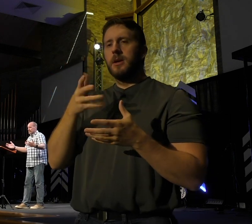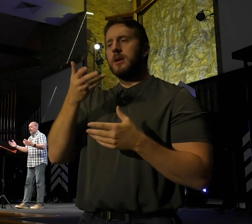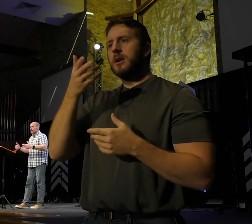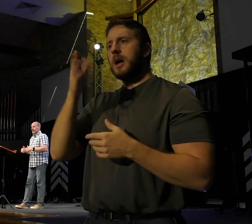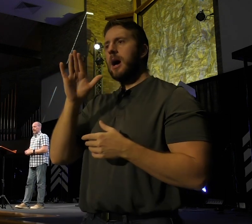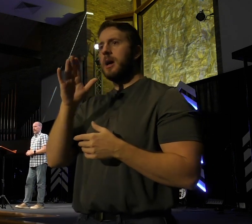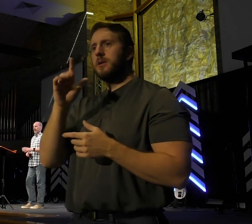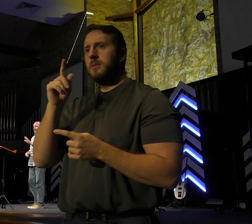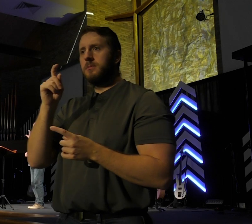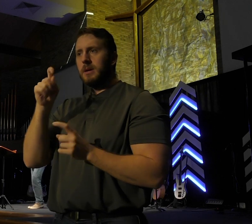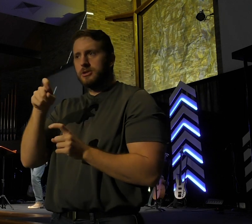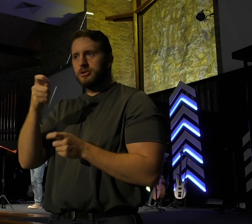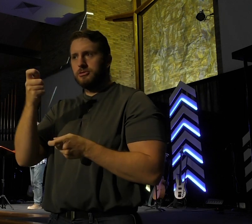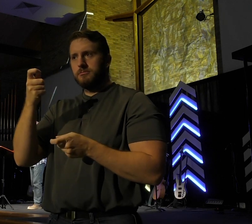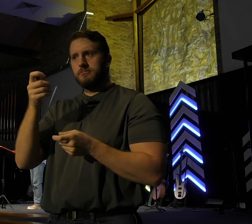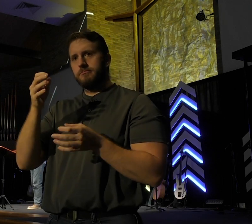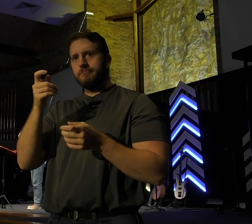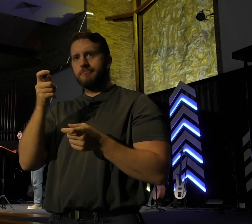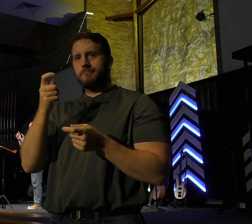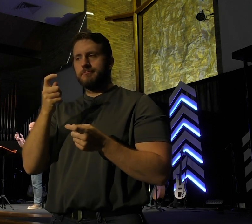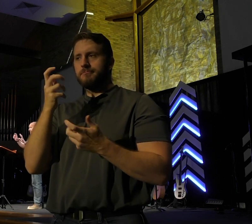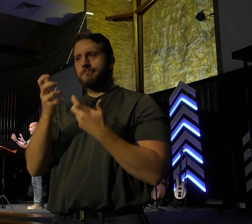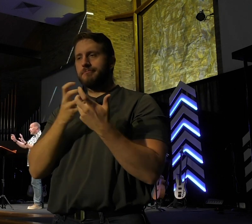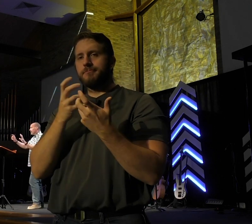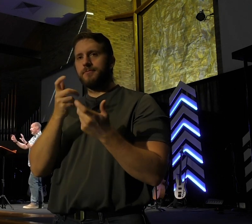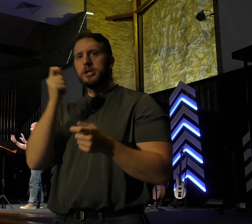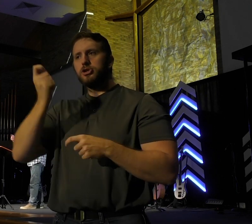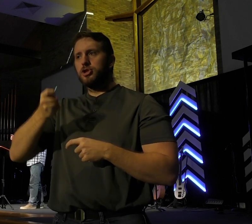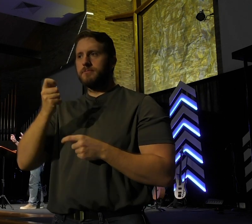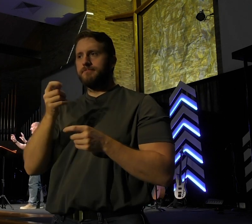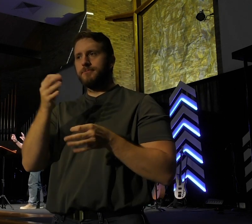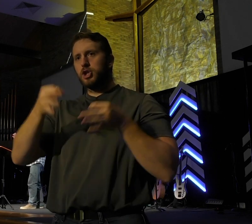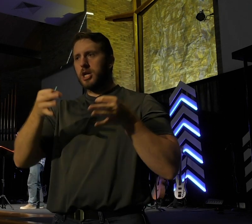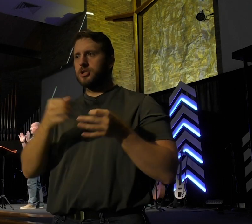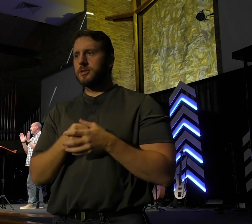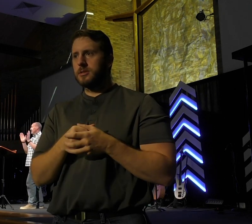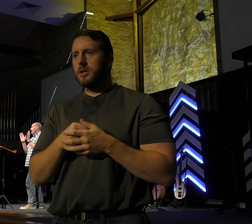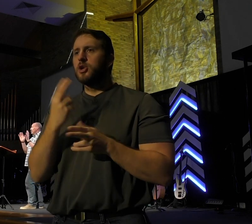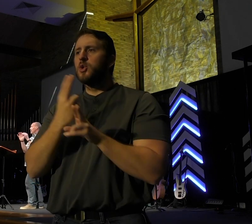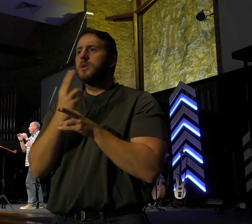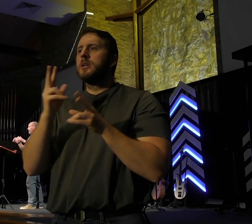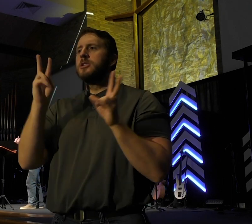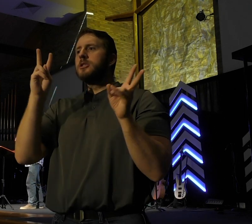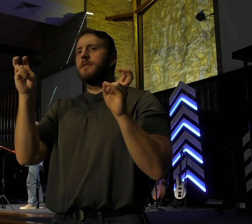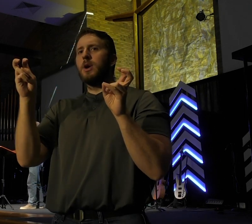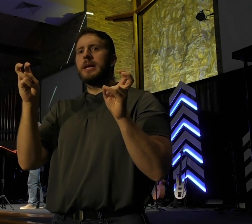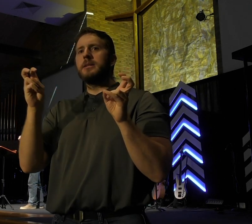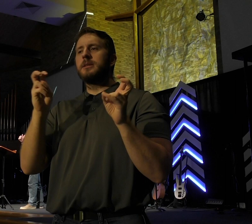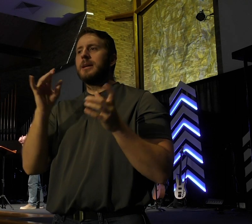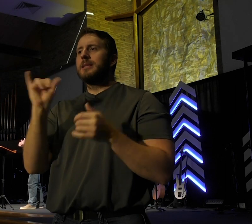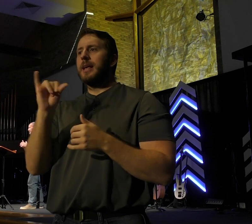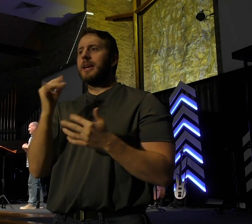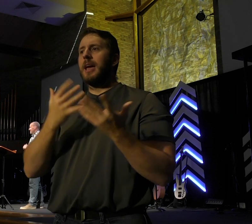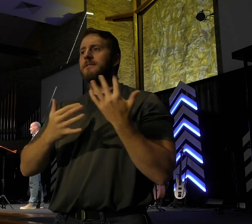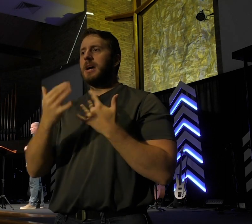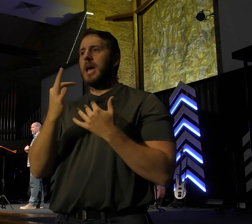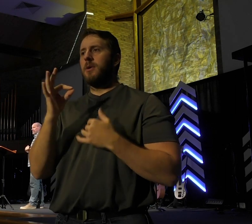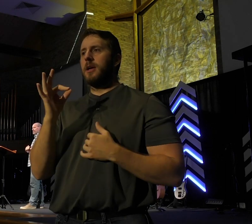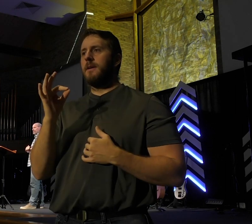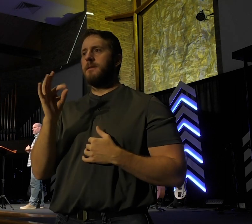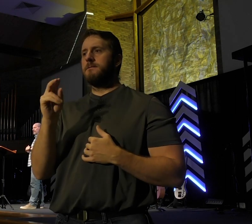must judge that. And he talks about that judgment and he uses the phrase, "It's like a fiery